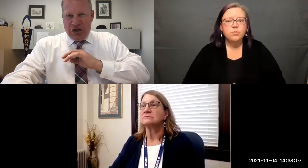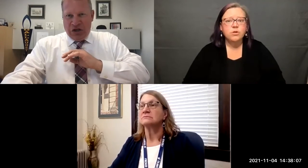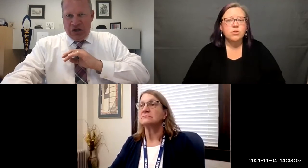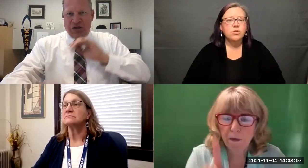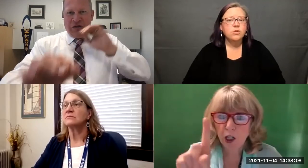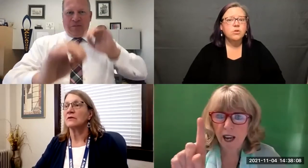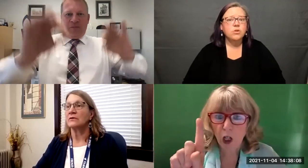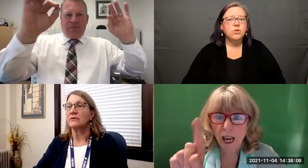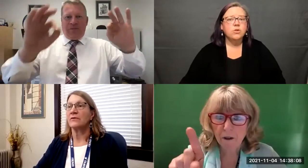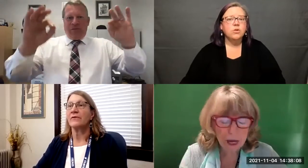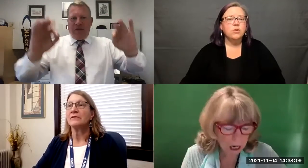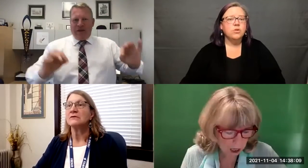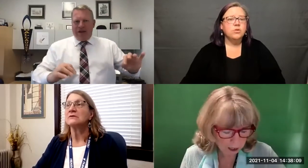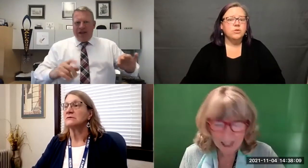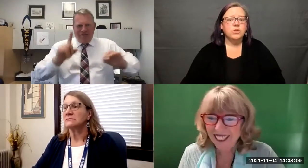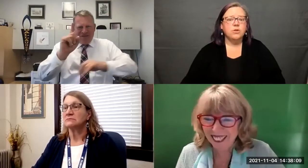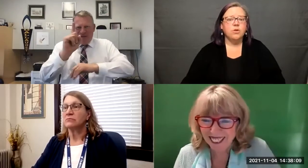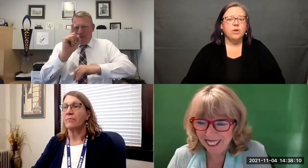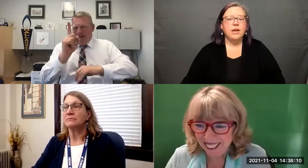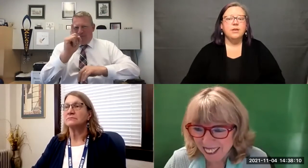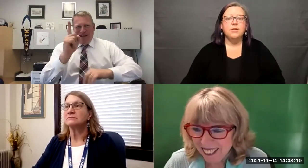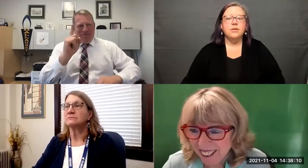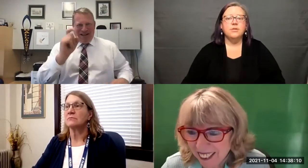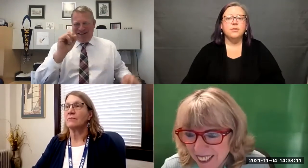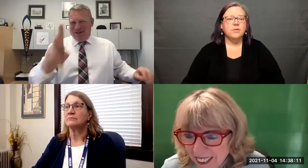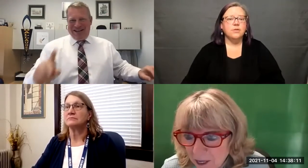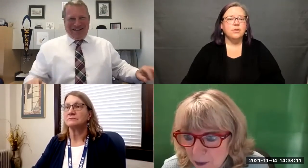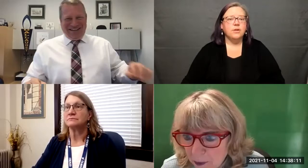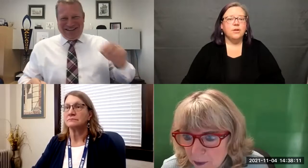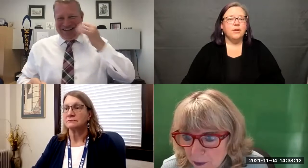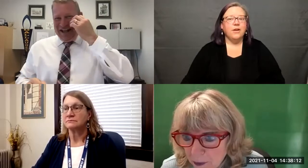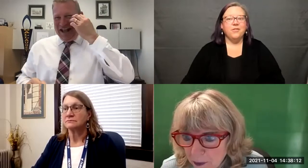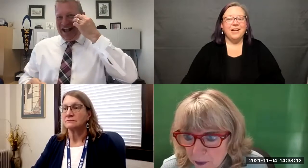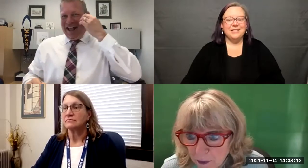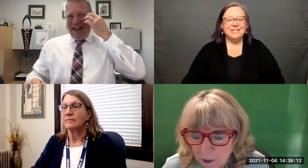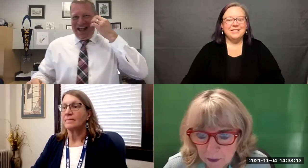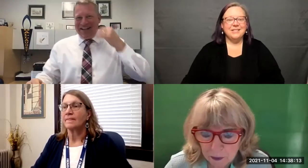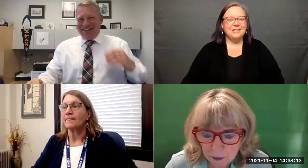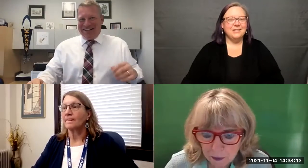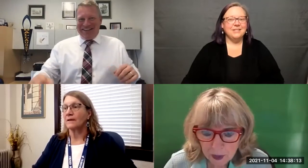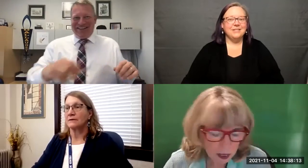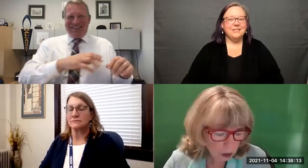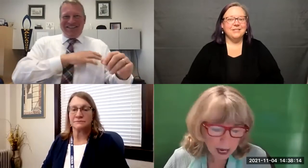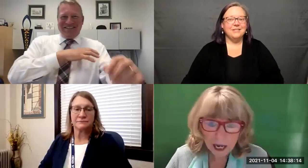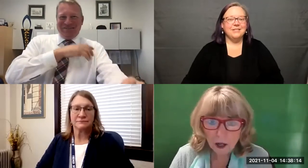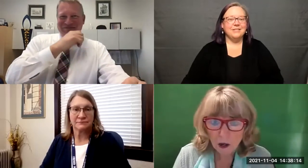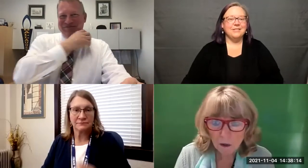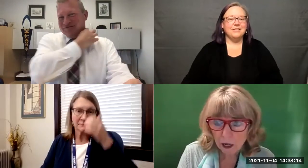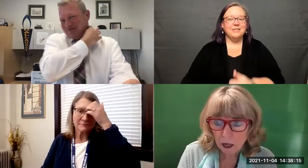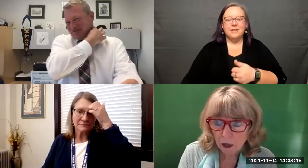interpreter. So, okay. All right. So Katie, can you hear me?